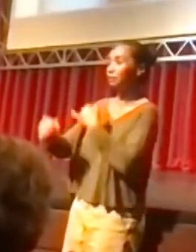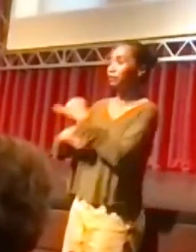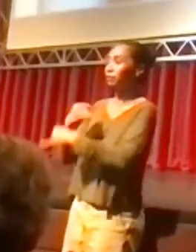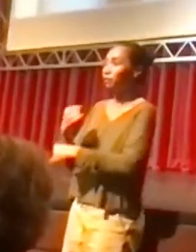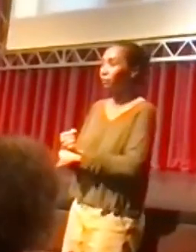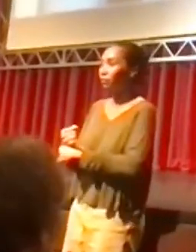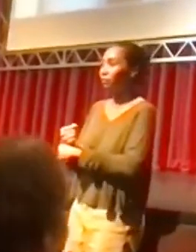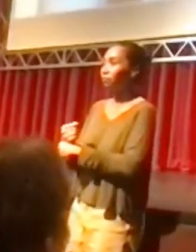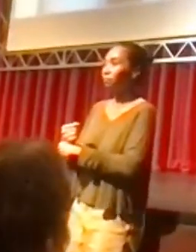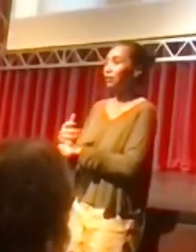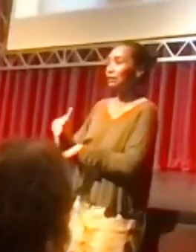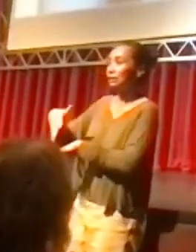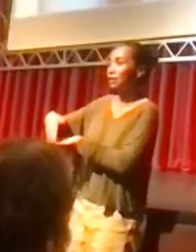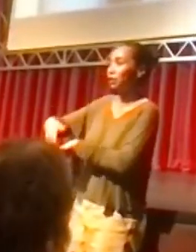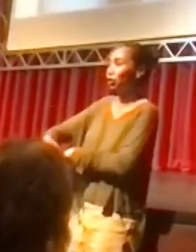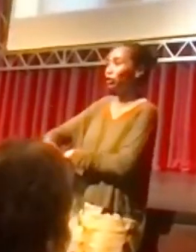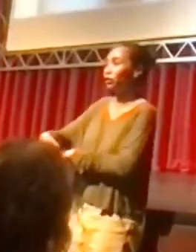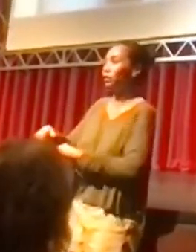international indigenous